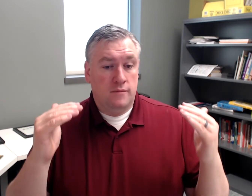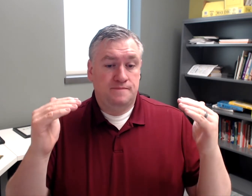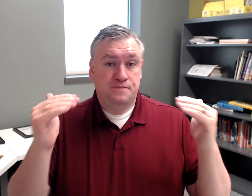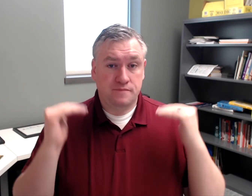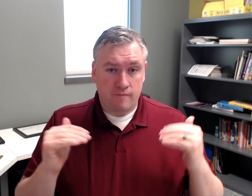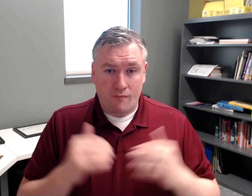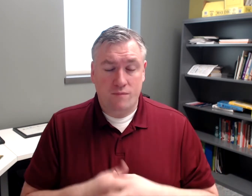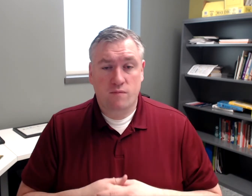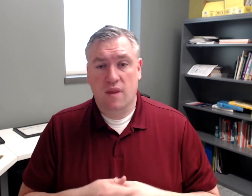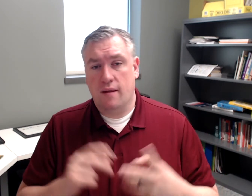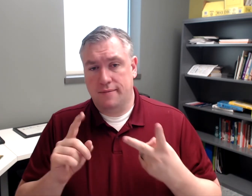in reading.